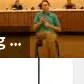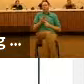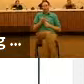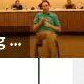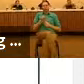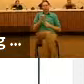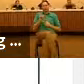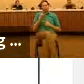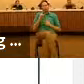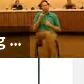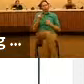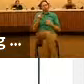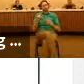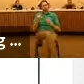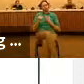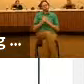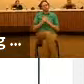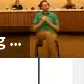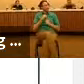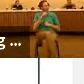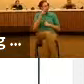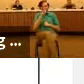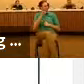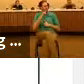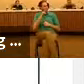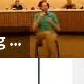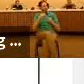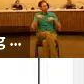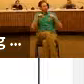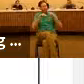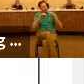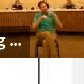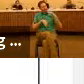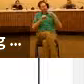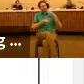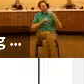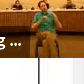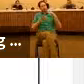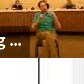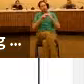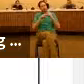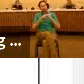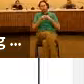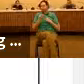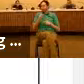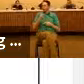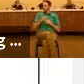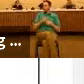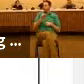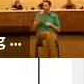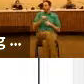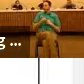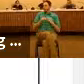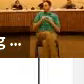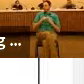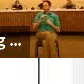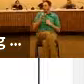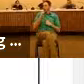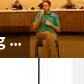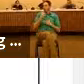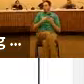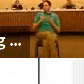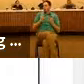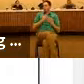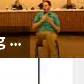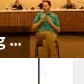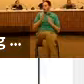adjoining this property. I assume that's the land That's- south of the thruway? Yeah, that's the land to the south, which is not part of this application. Okay,